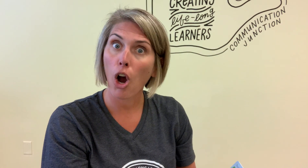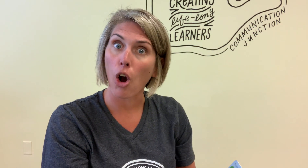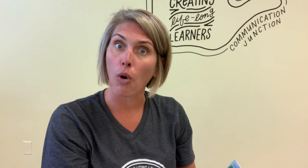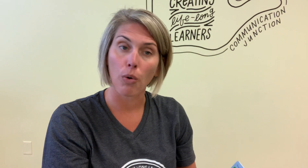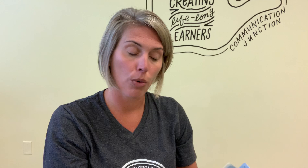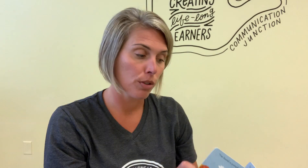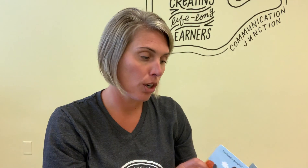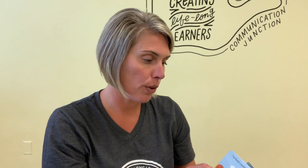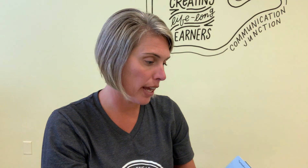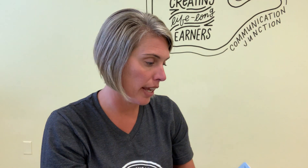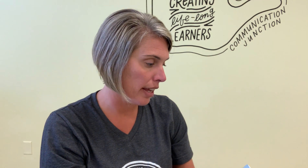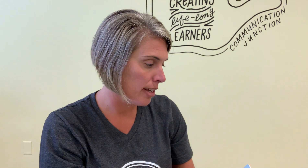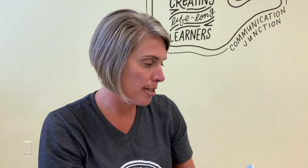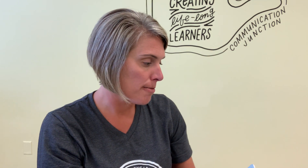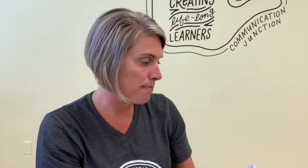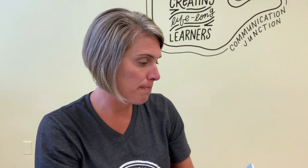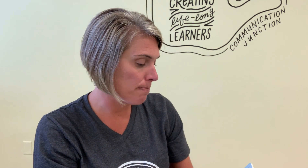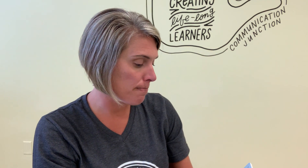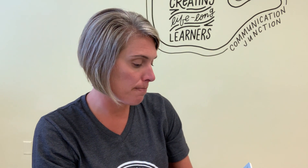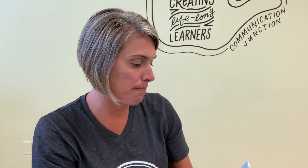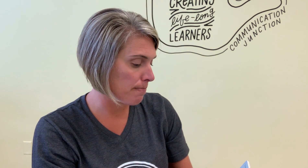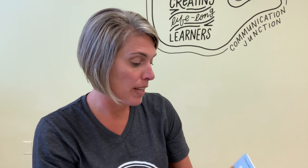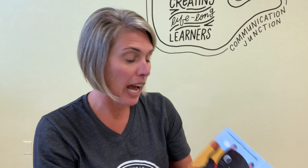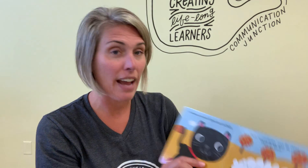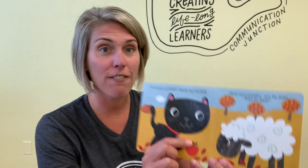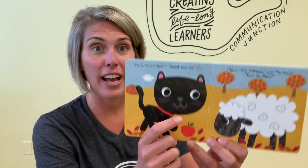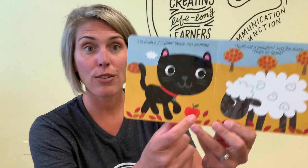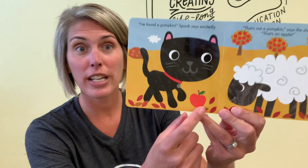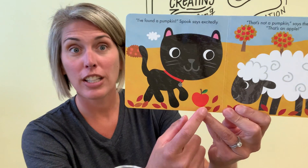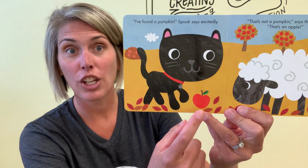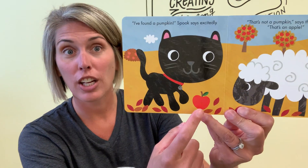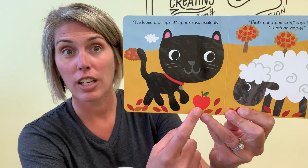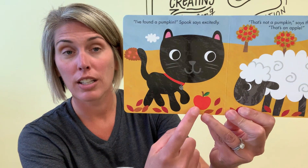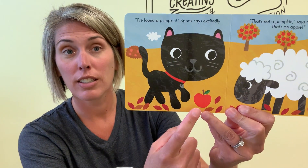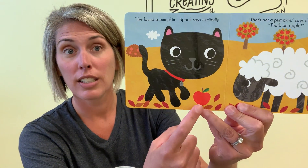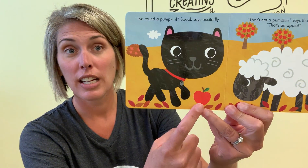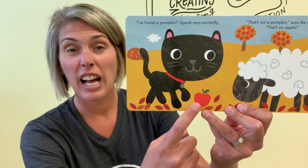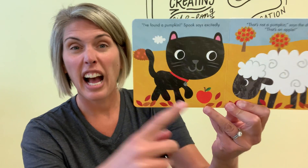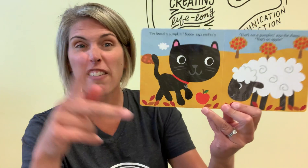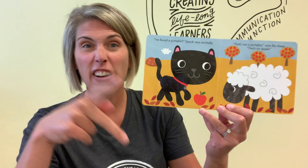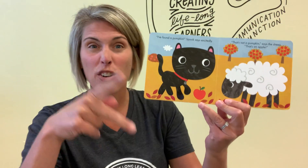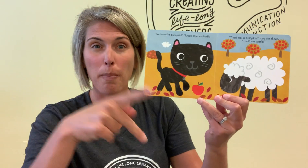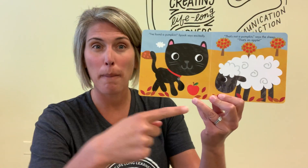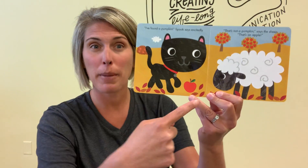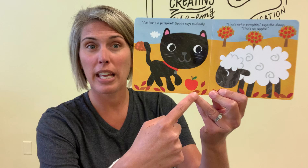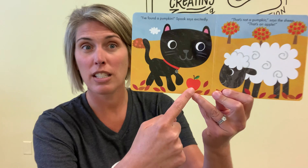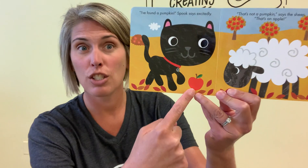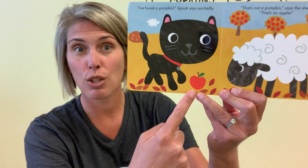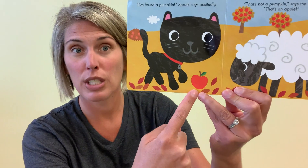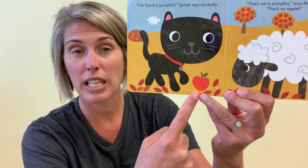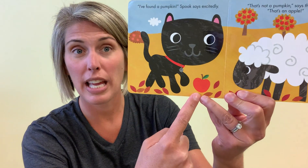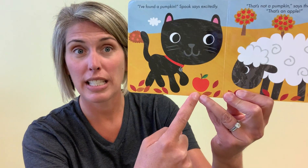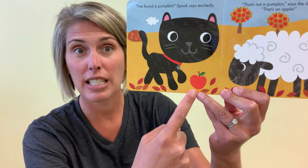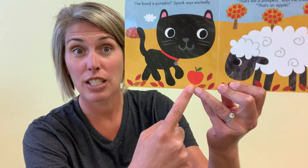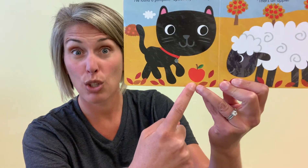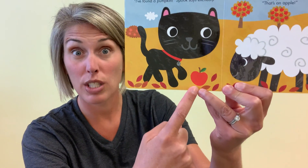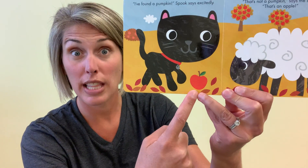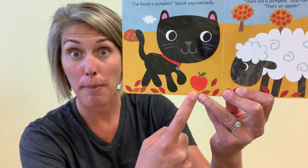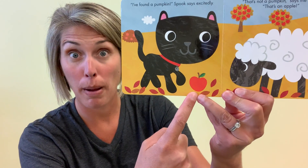Oh, okay. I found it, look. I found a pumpkin. Do you see it? Do you see that pumpkin